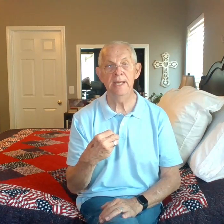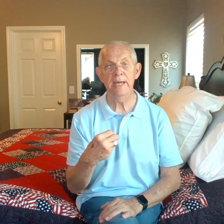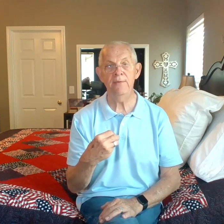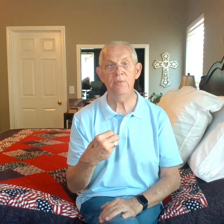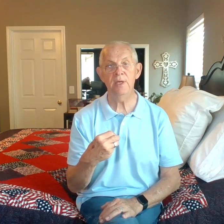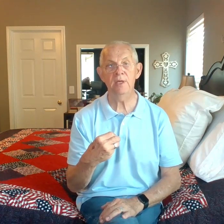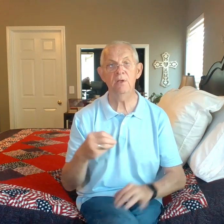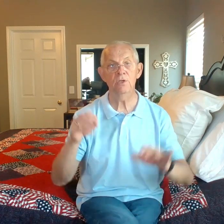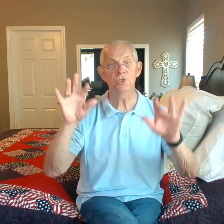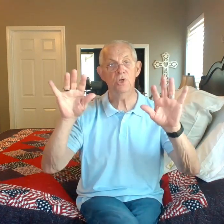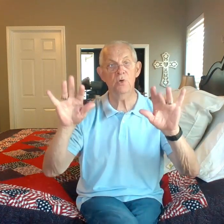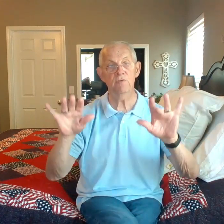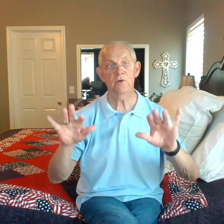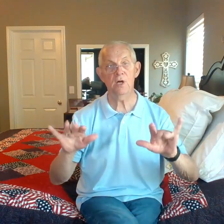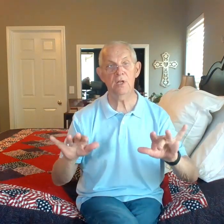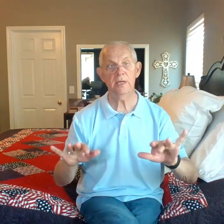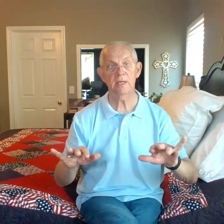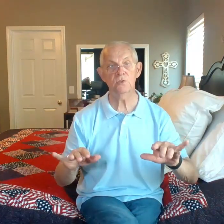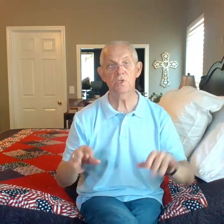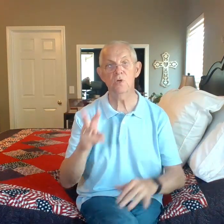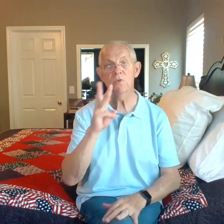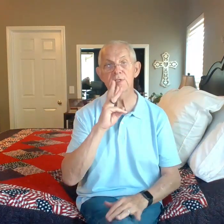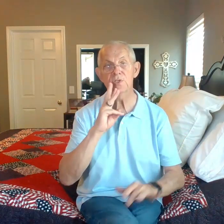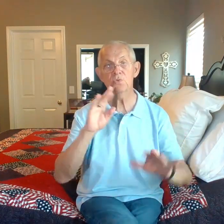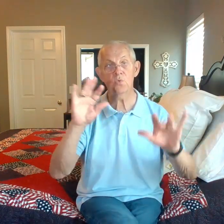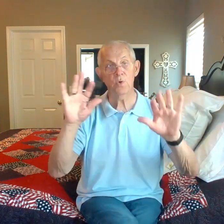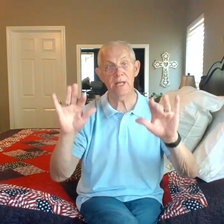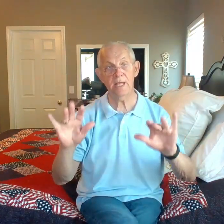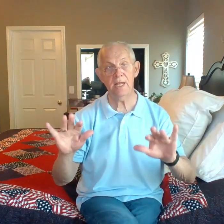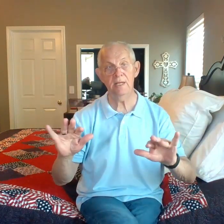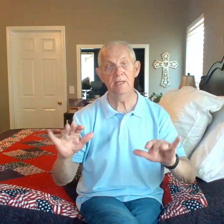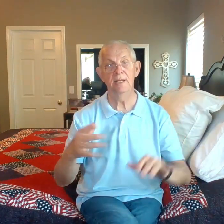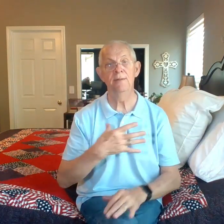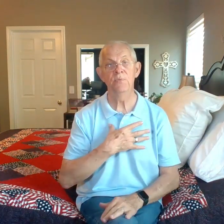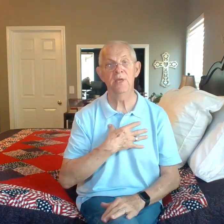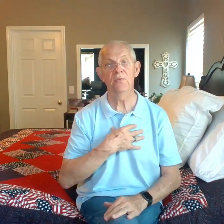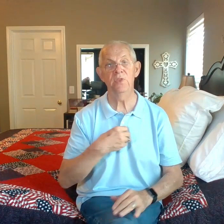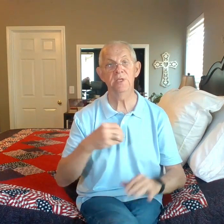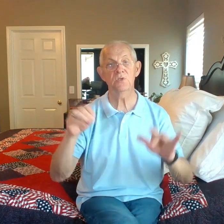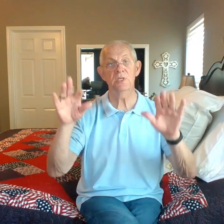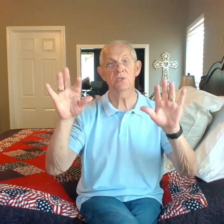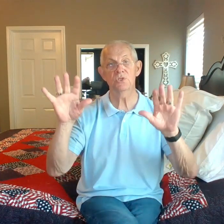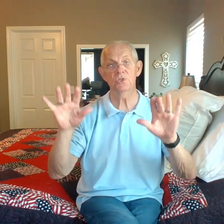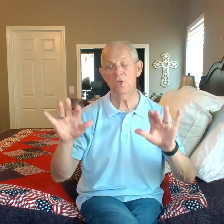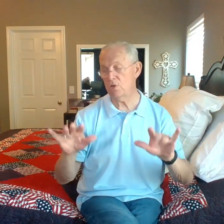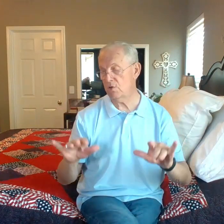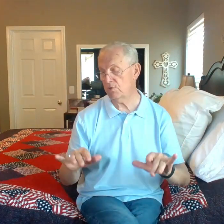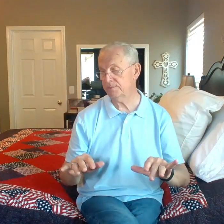and then you show it falling. So this is rain and this is snow.